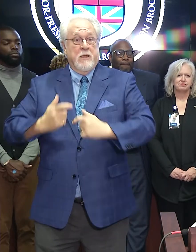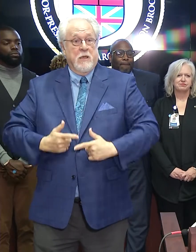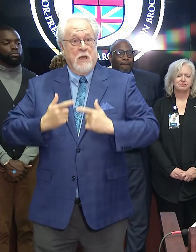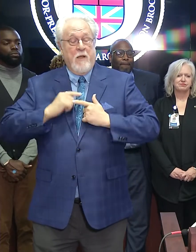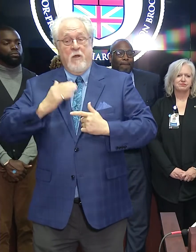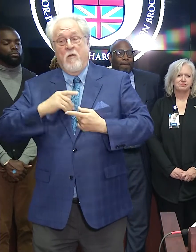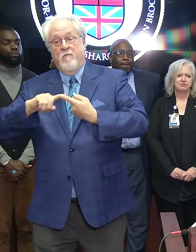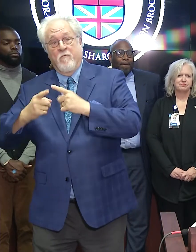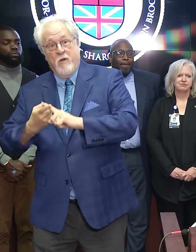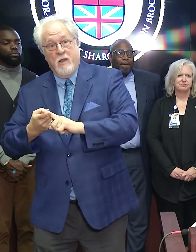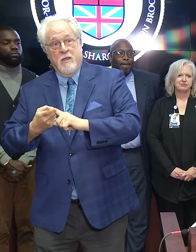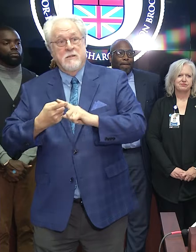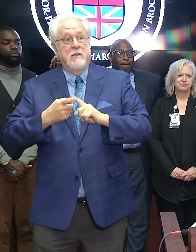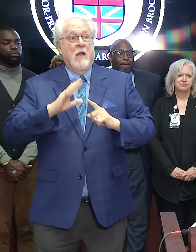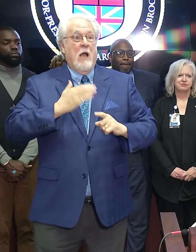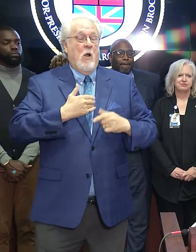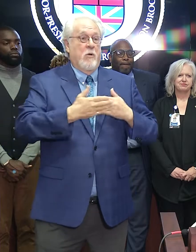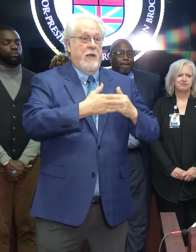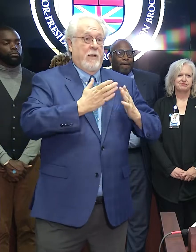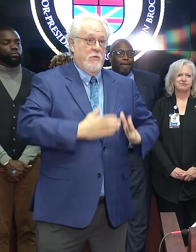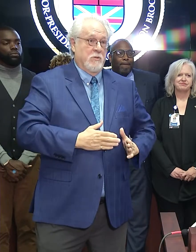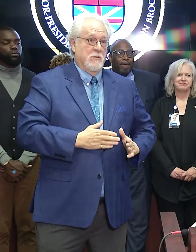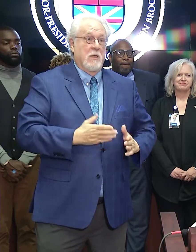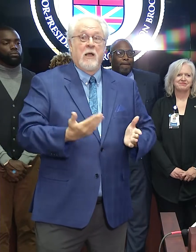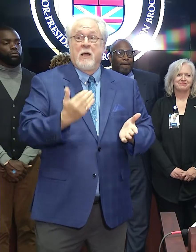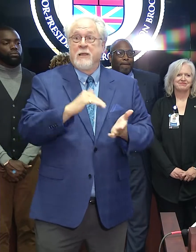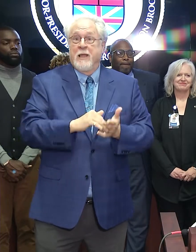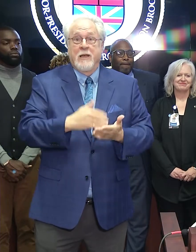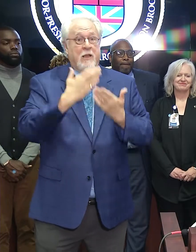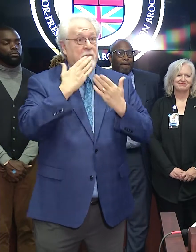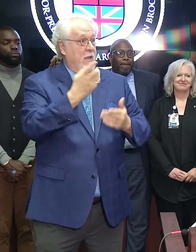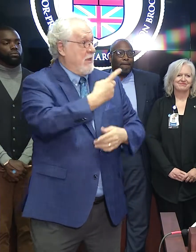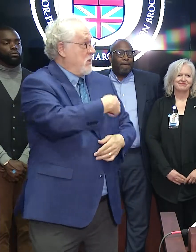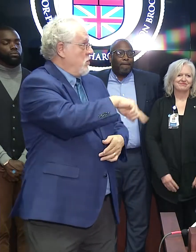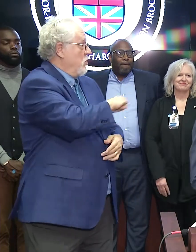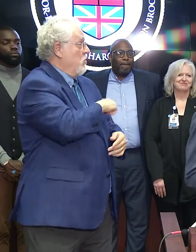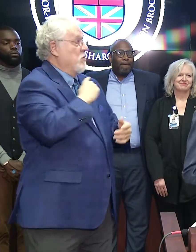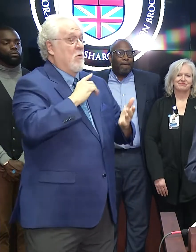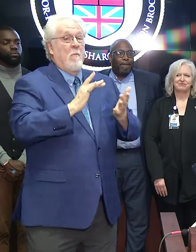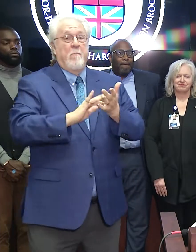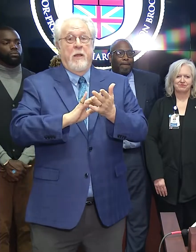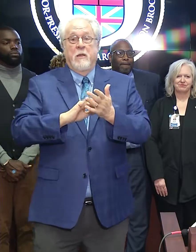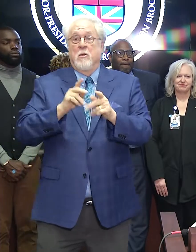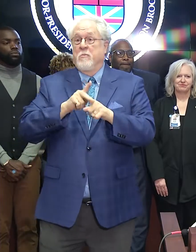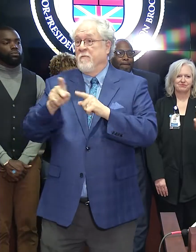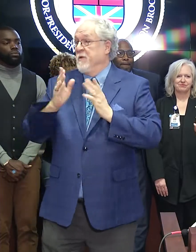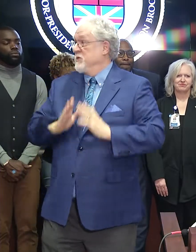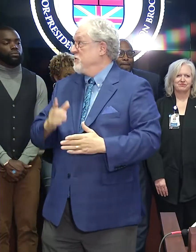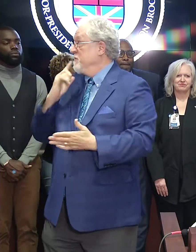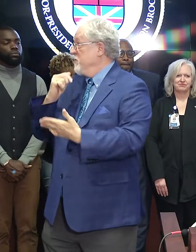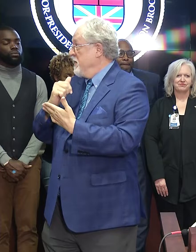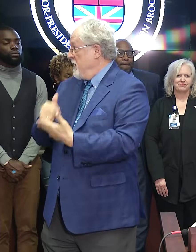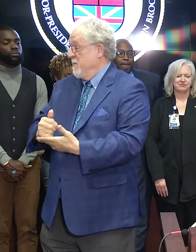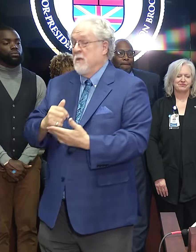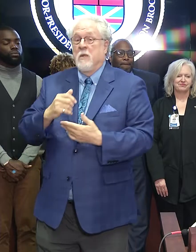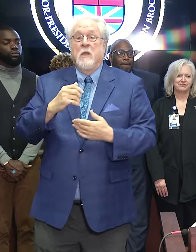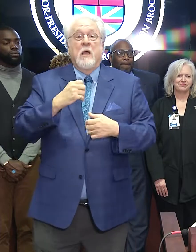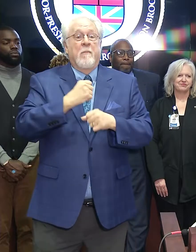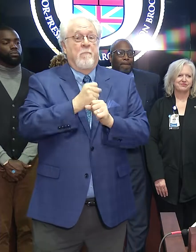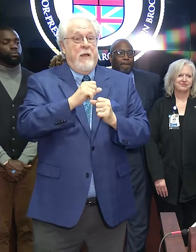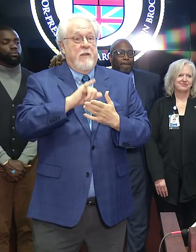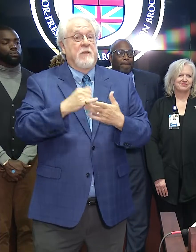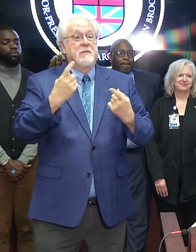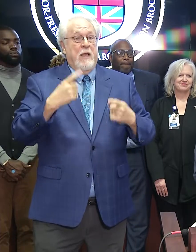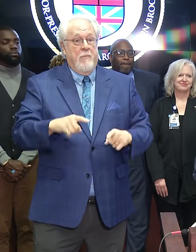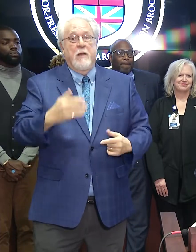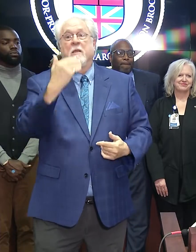our friends and our neighbors. Once again, thank you to our medical professionals for helping us make this